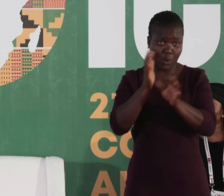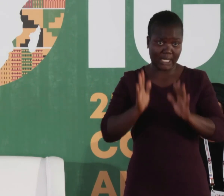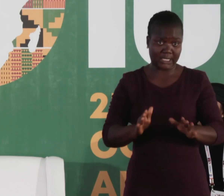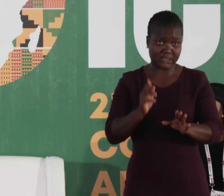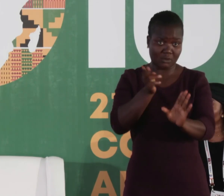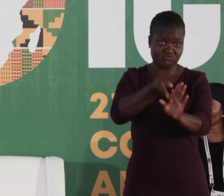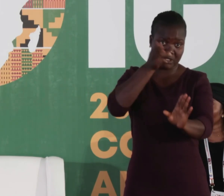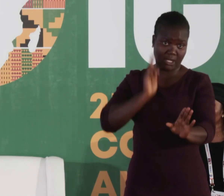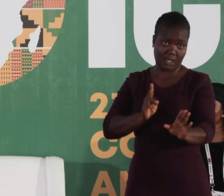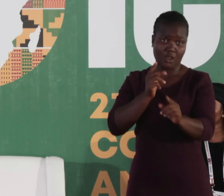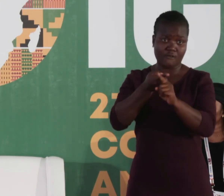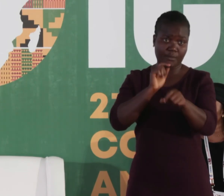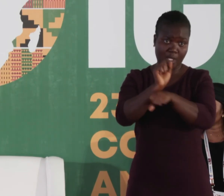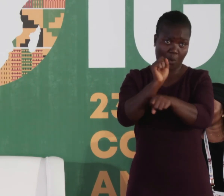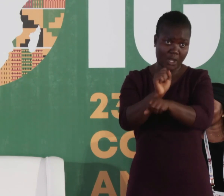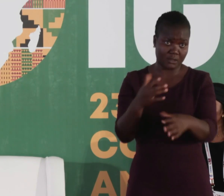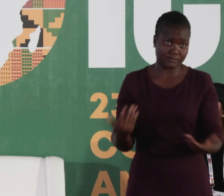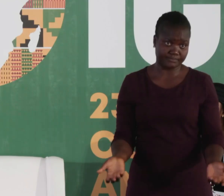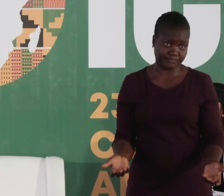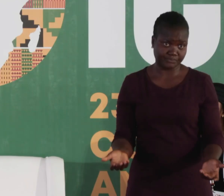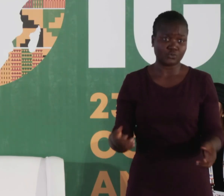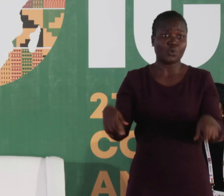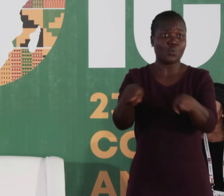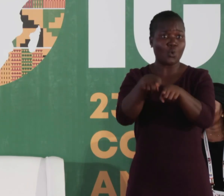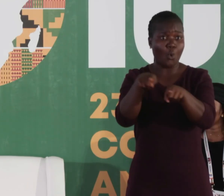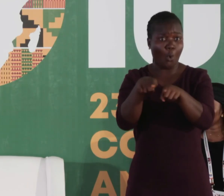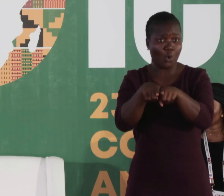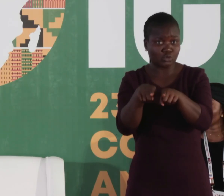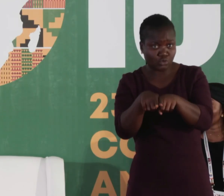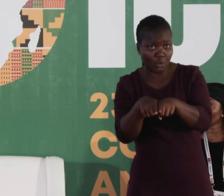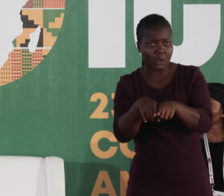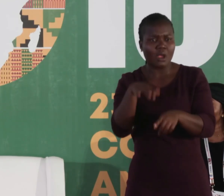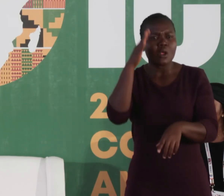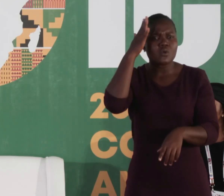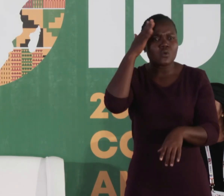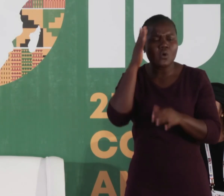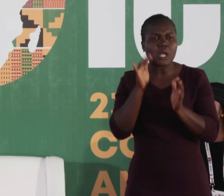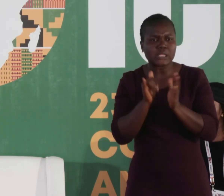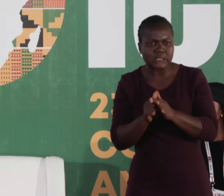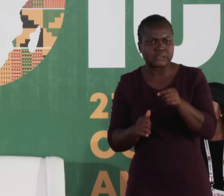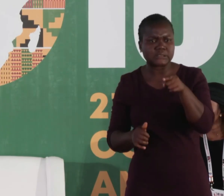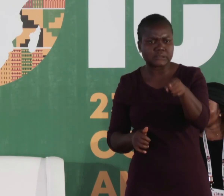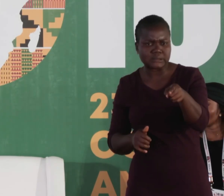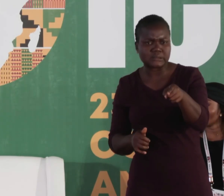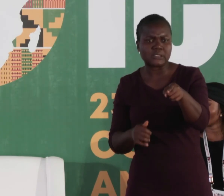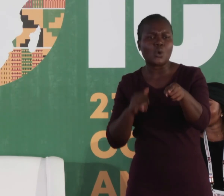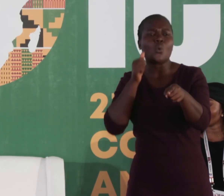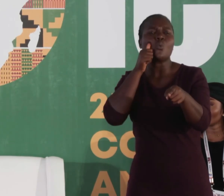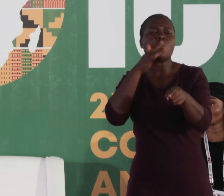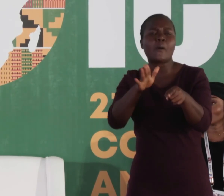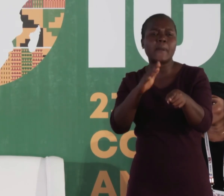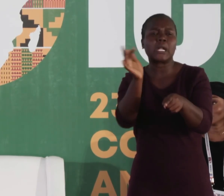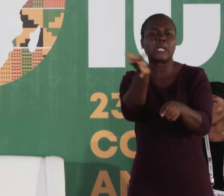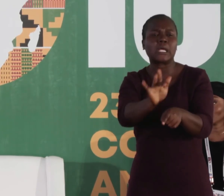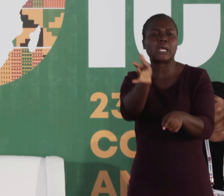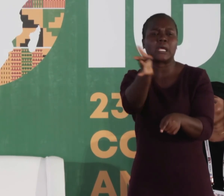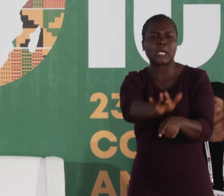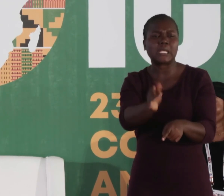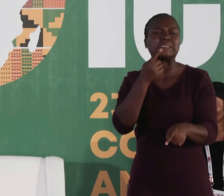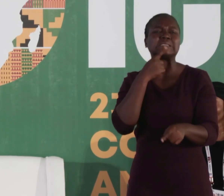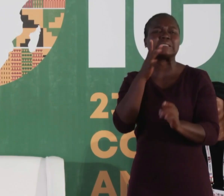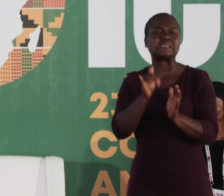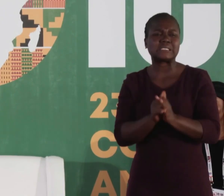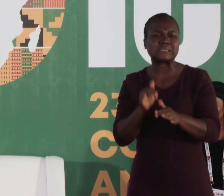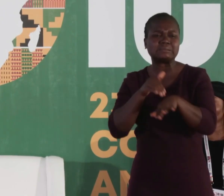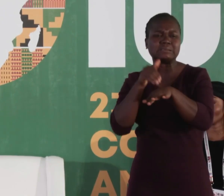intervention. We also noticed one isolated case of a female sex worker who sent a peer